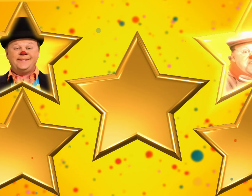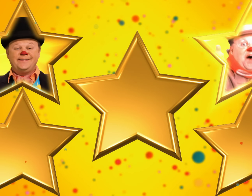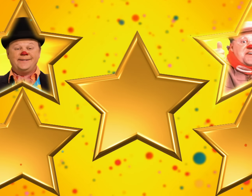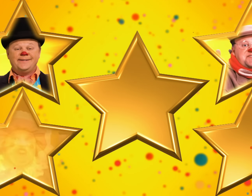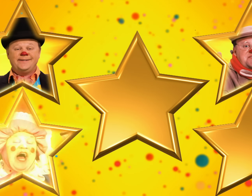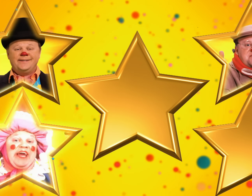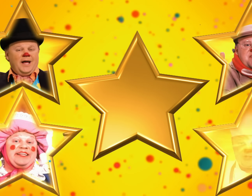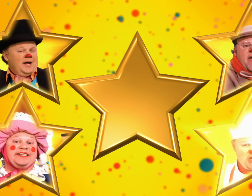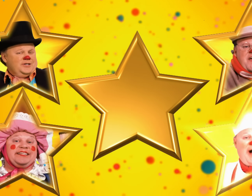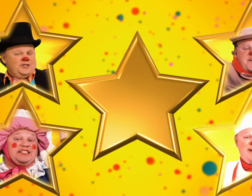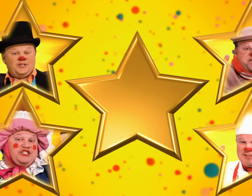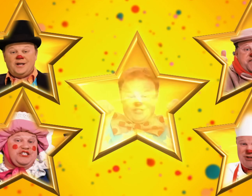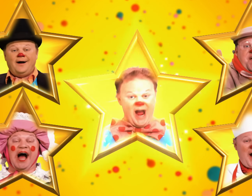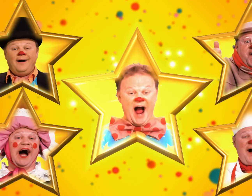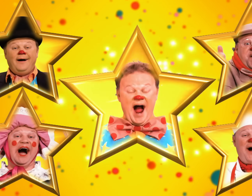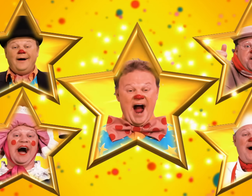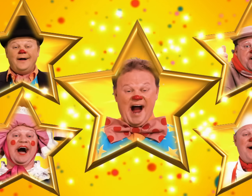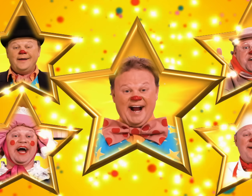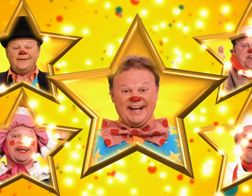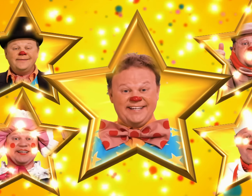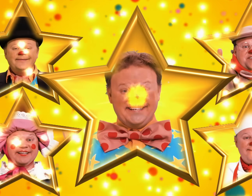Shine, shine, shine, shine.